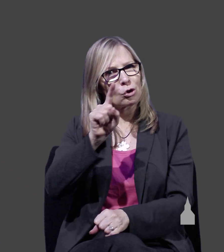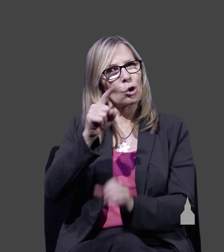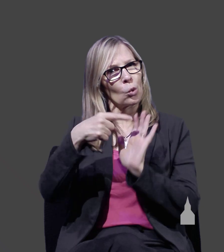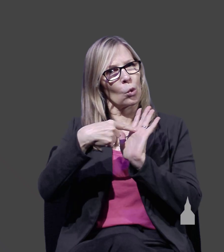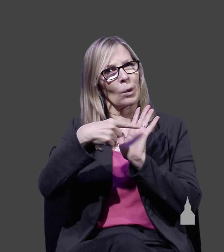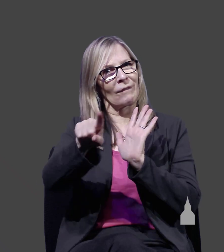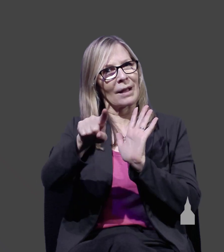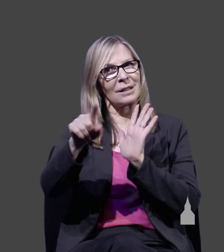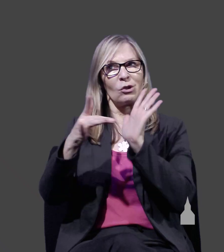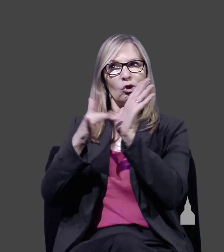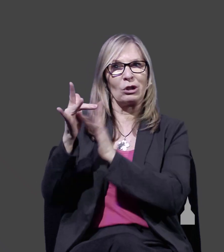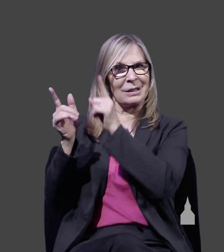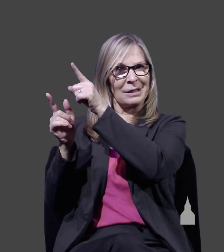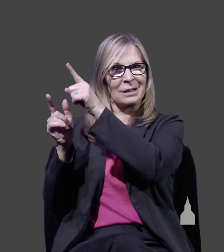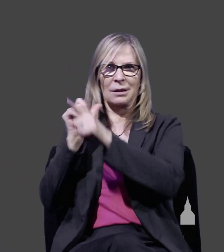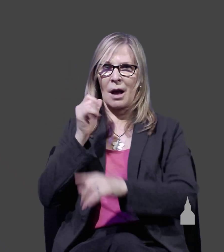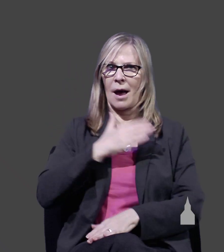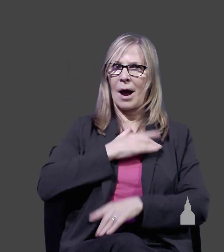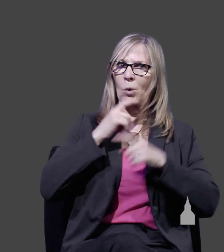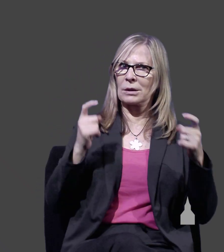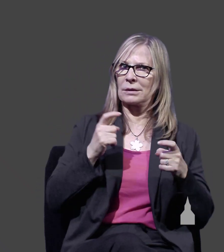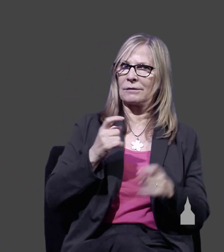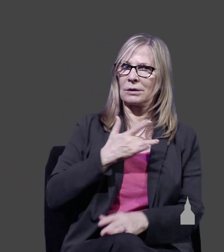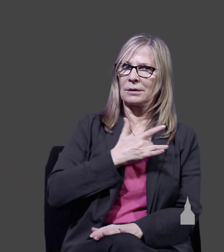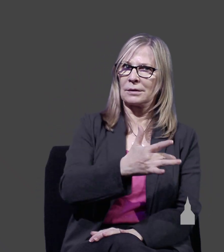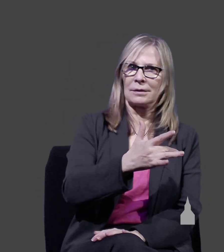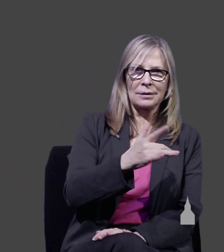Jesus, not our sinful tendencies.